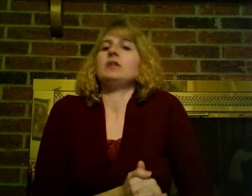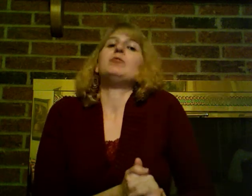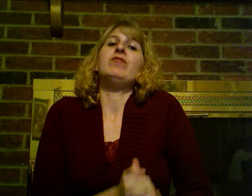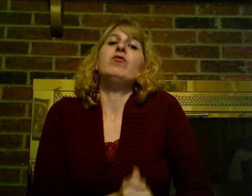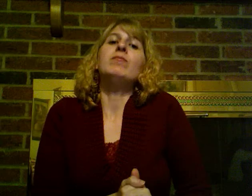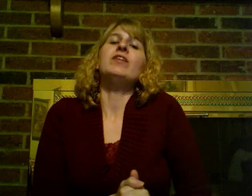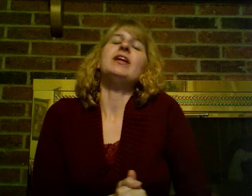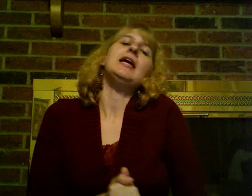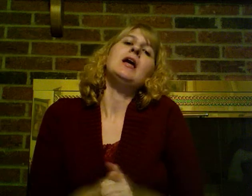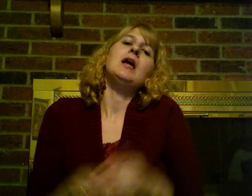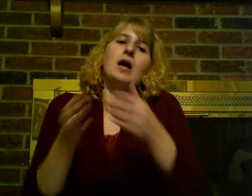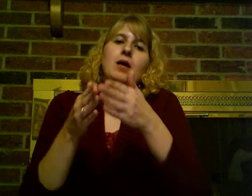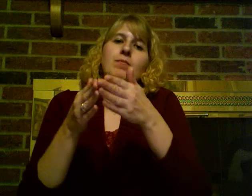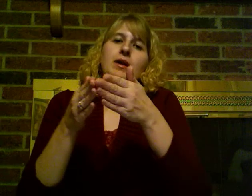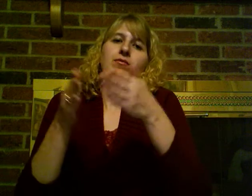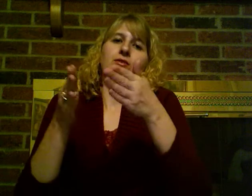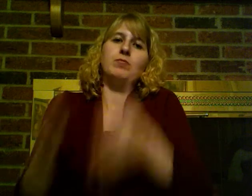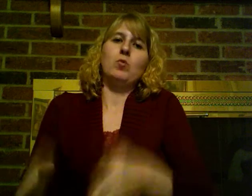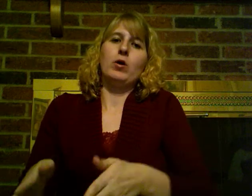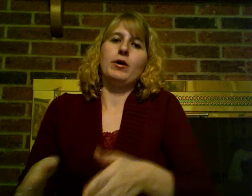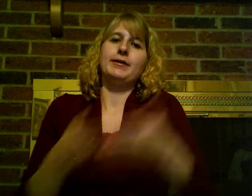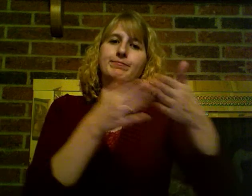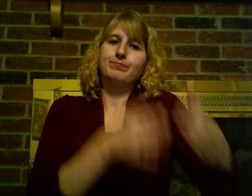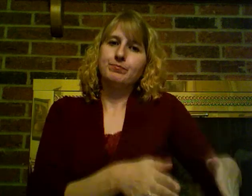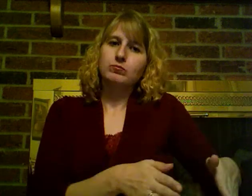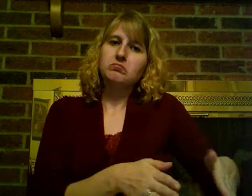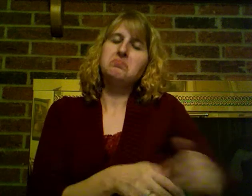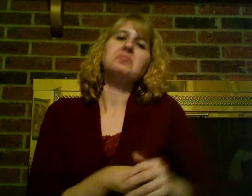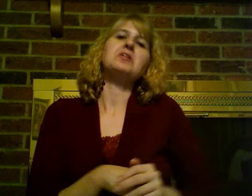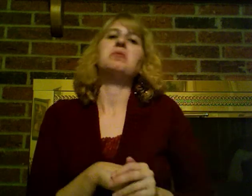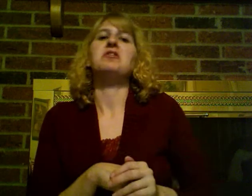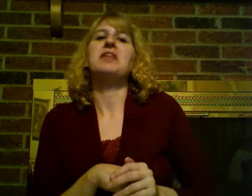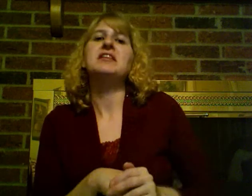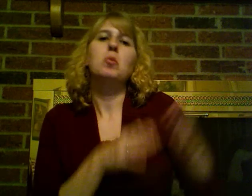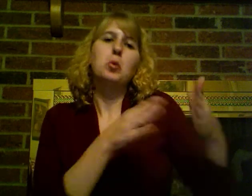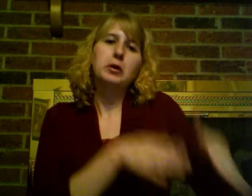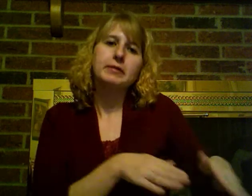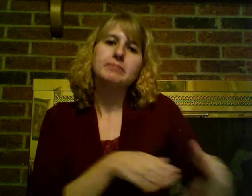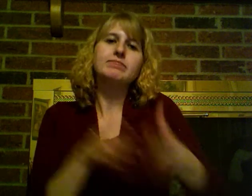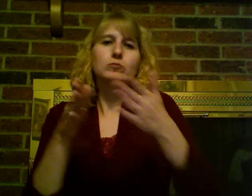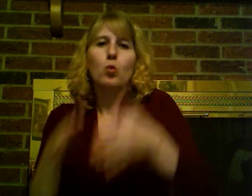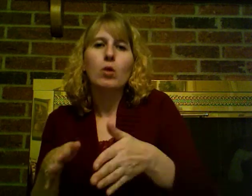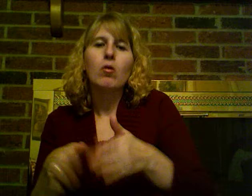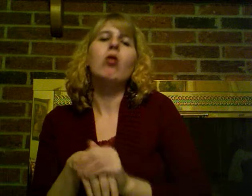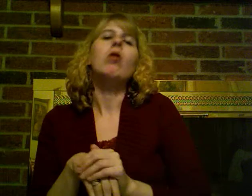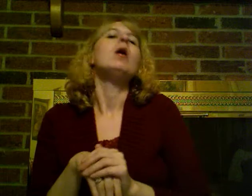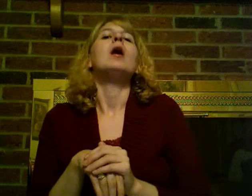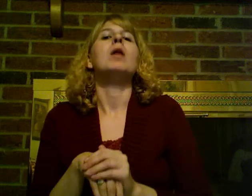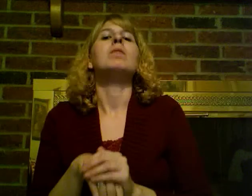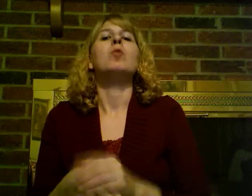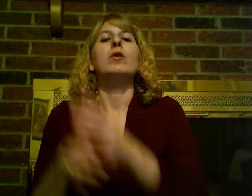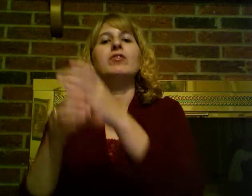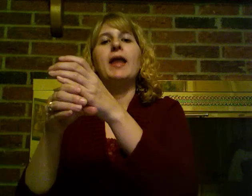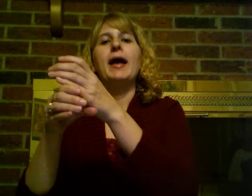pretty form-fitting. If they're more, we know that's more normal, or if they're like,